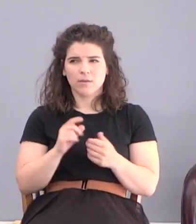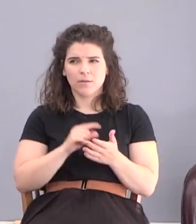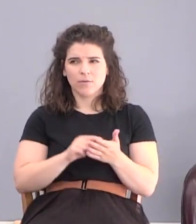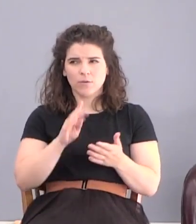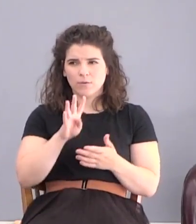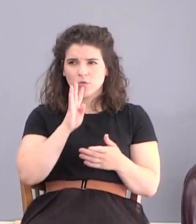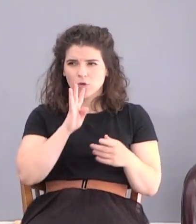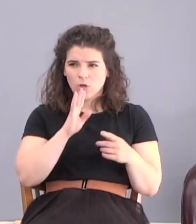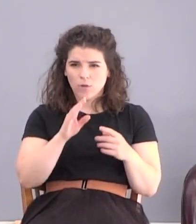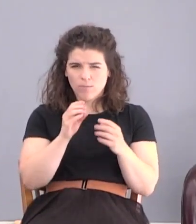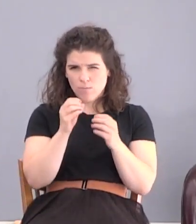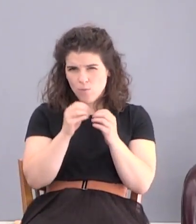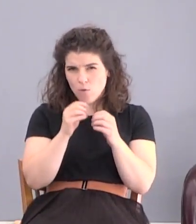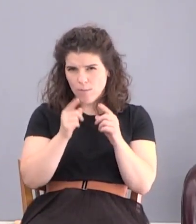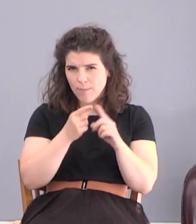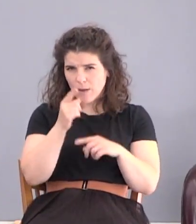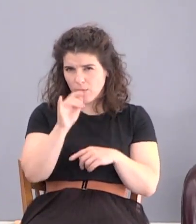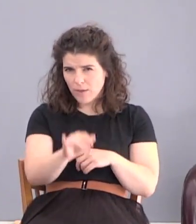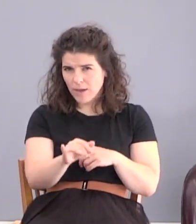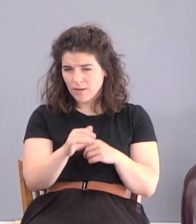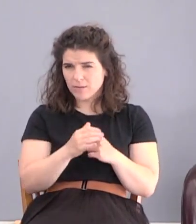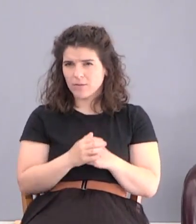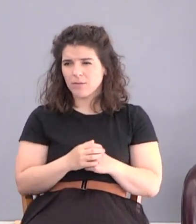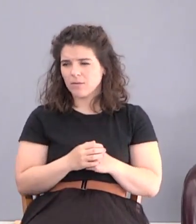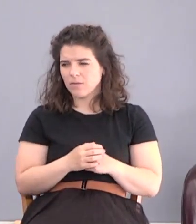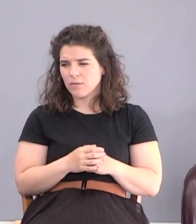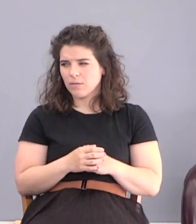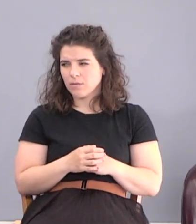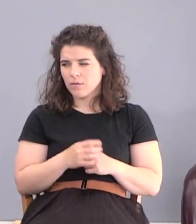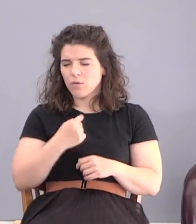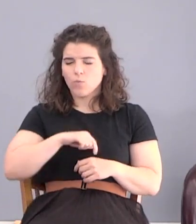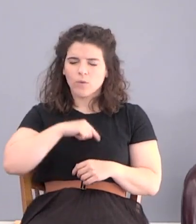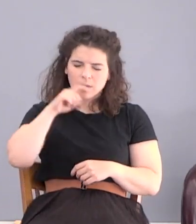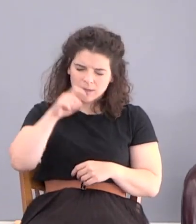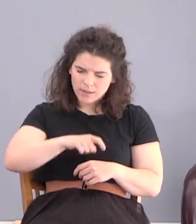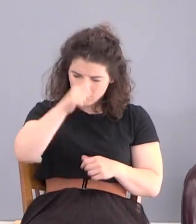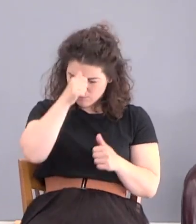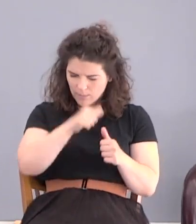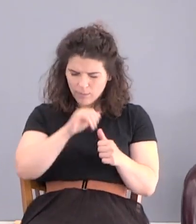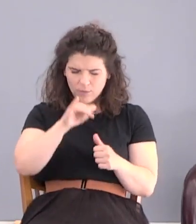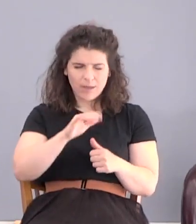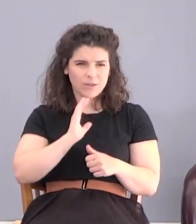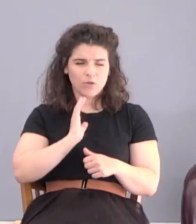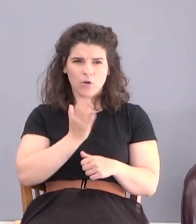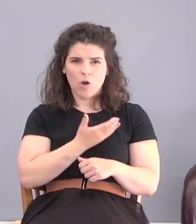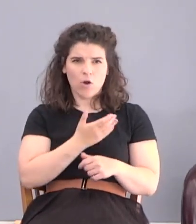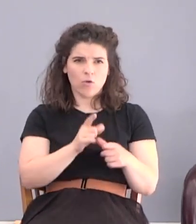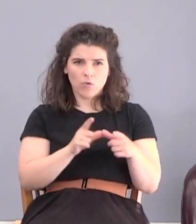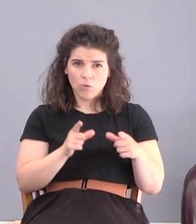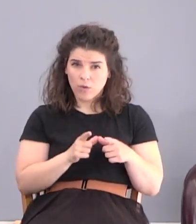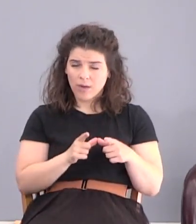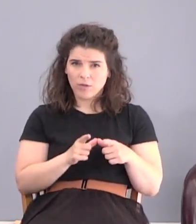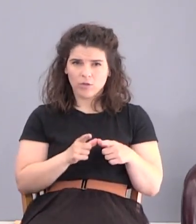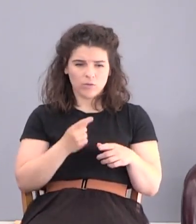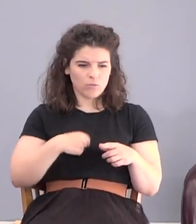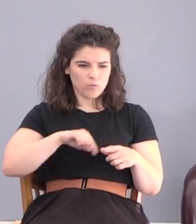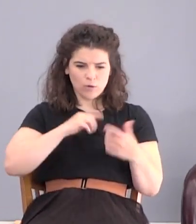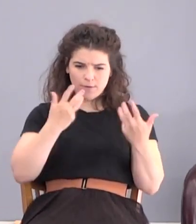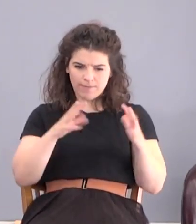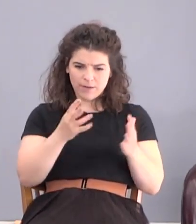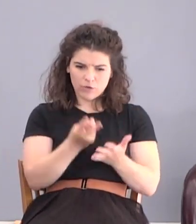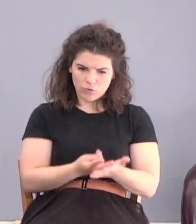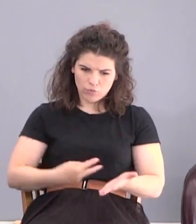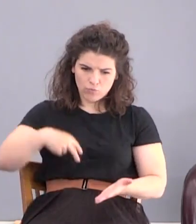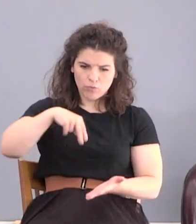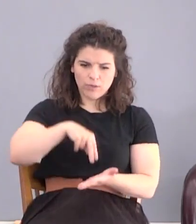talk a little bit more about that. And so we need to remember that's where we are. We are risen. That is the life we